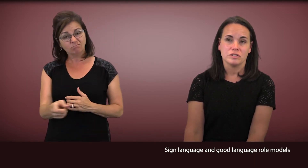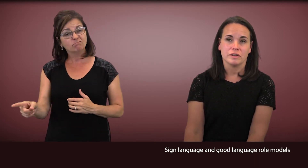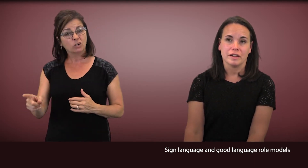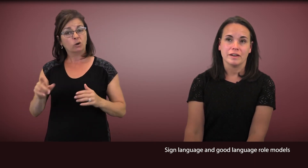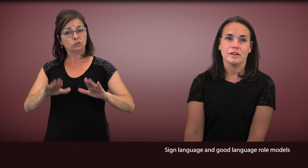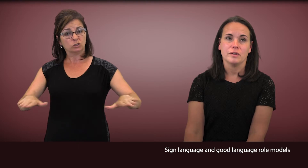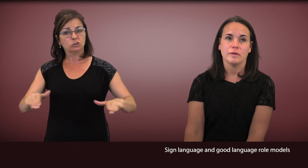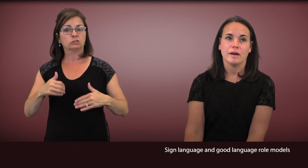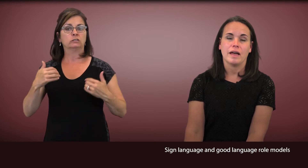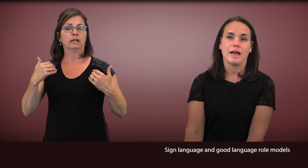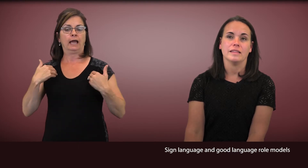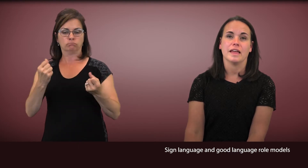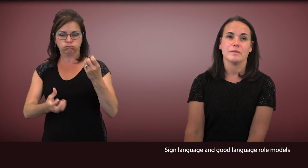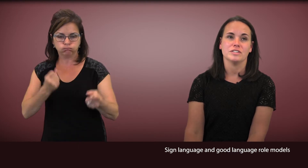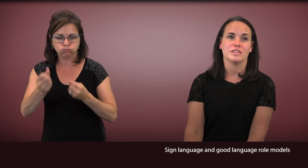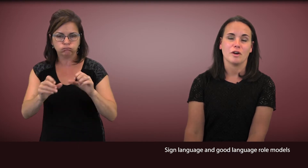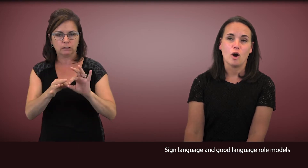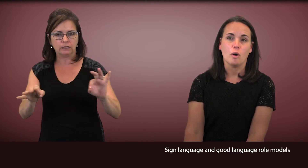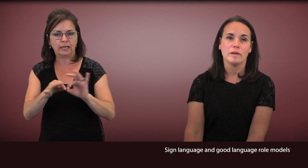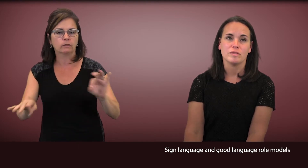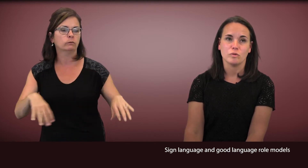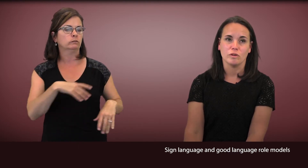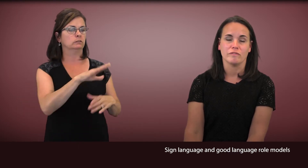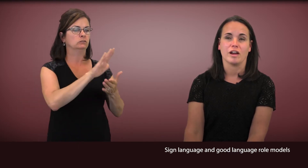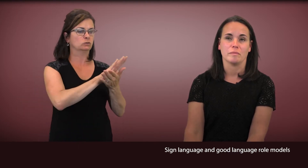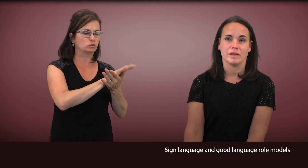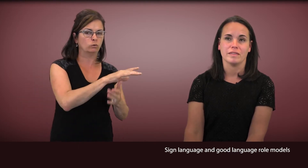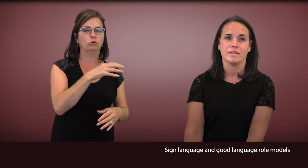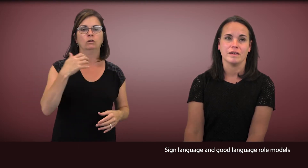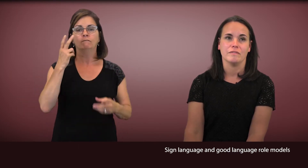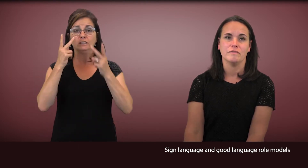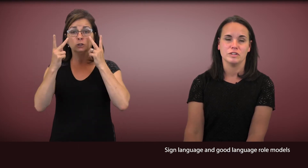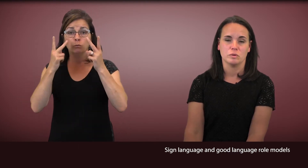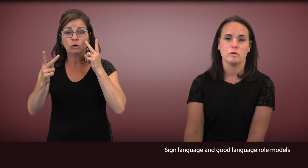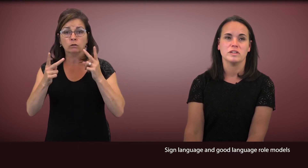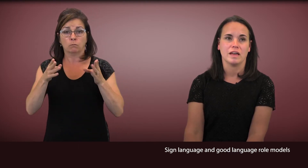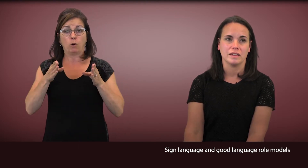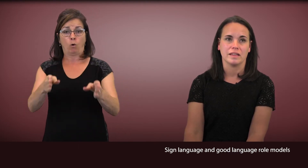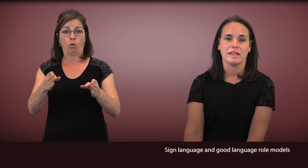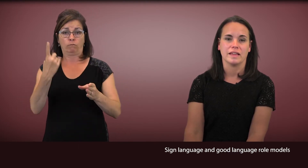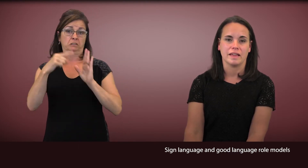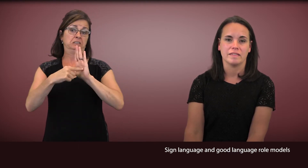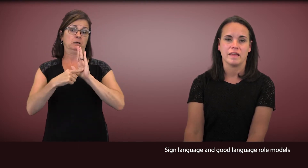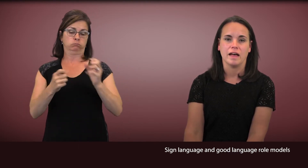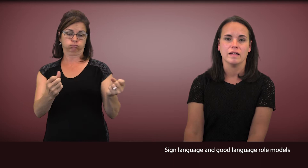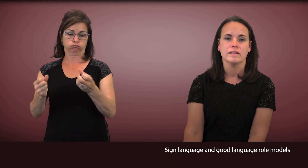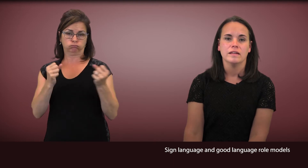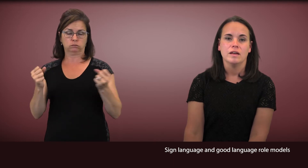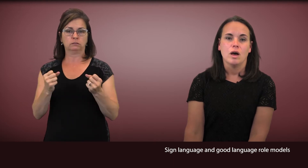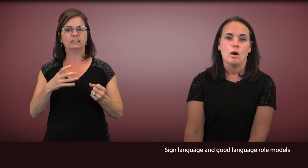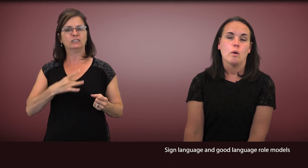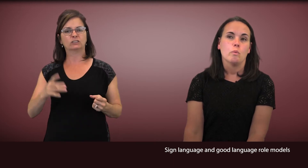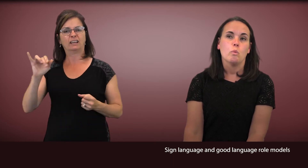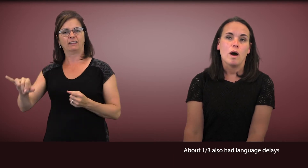those children who had language in their home and school environments in a visual modality like